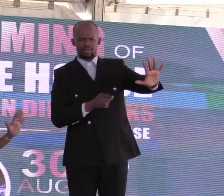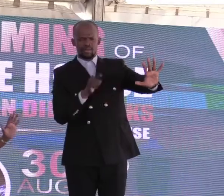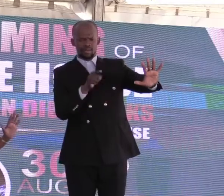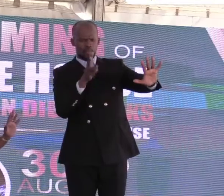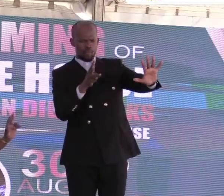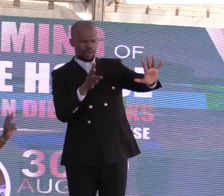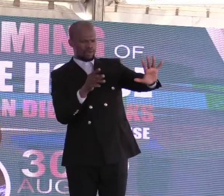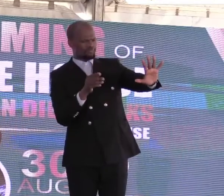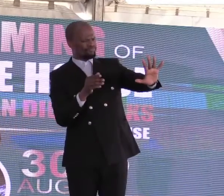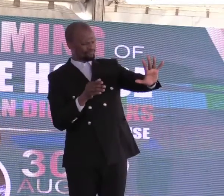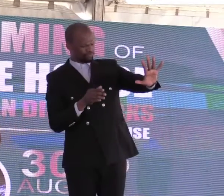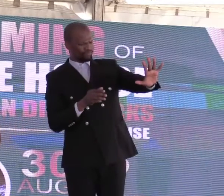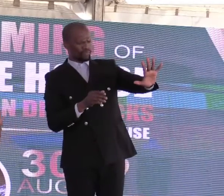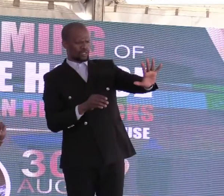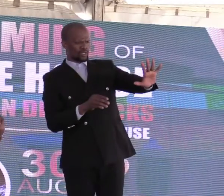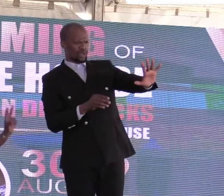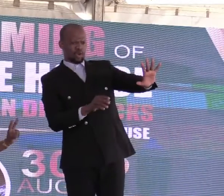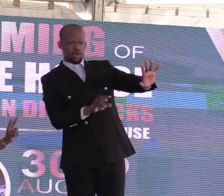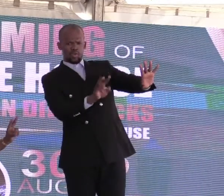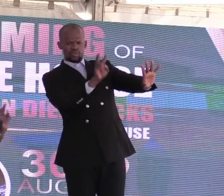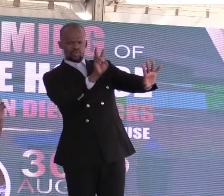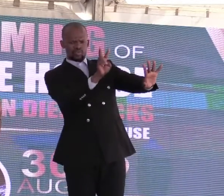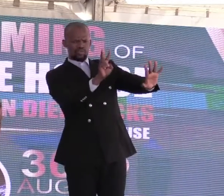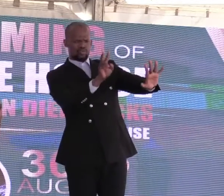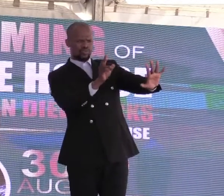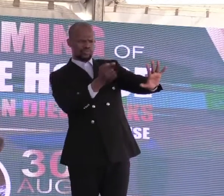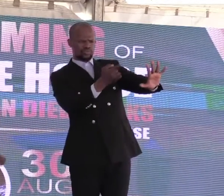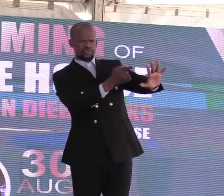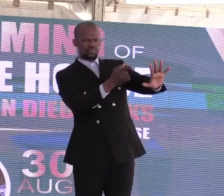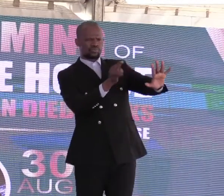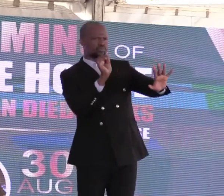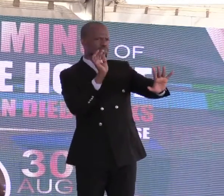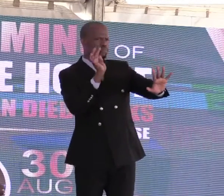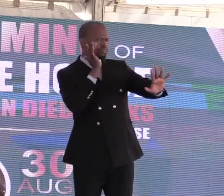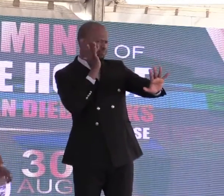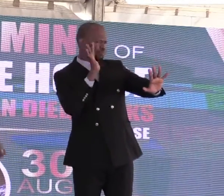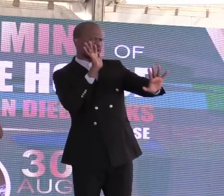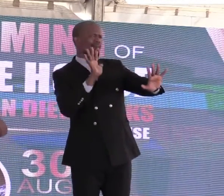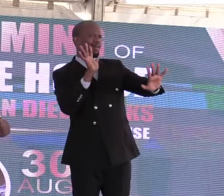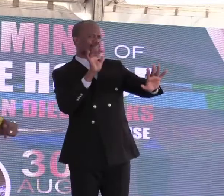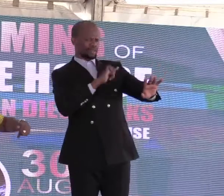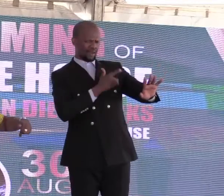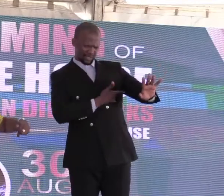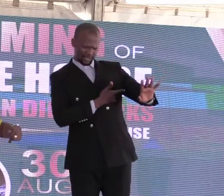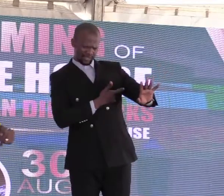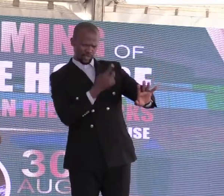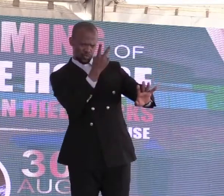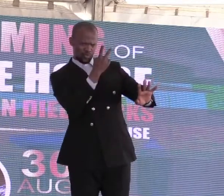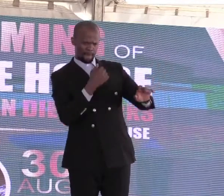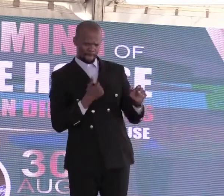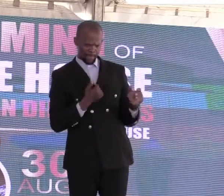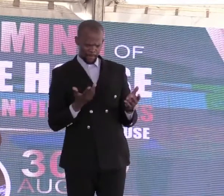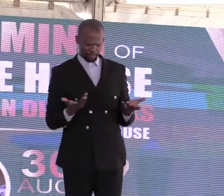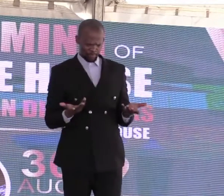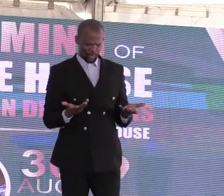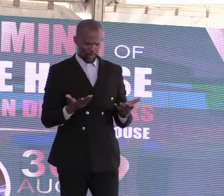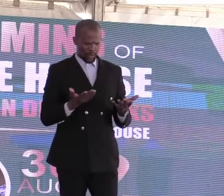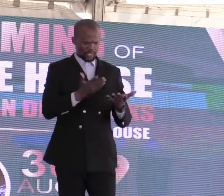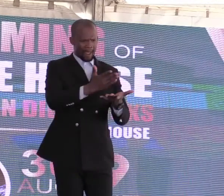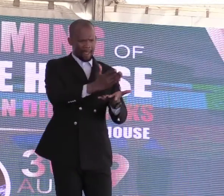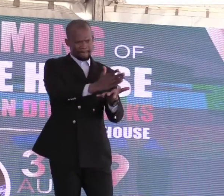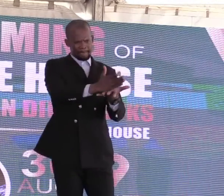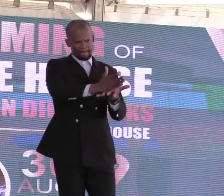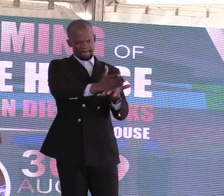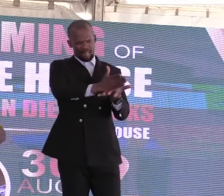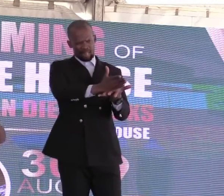on the sides are the 2 so-called colored ladies. And then in the middle, you will